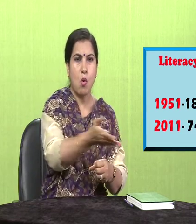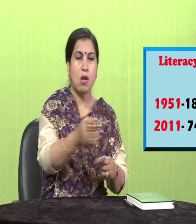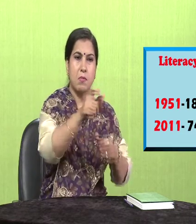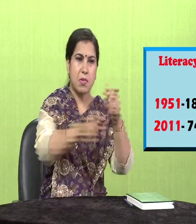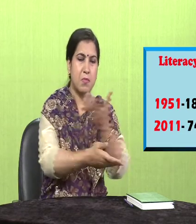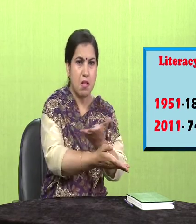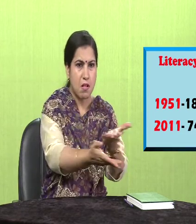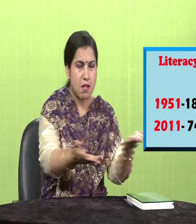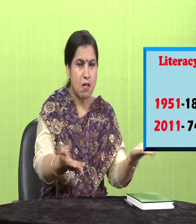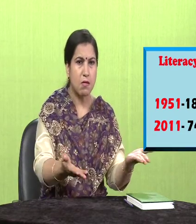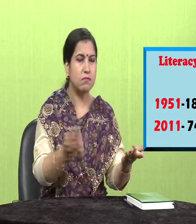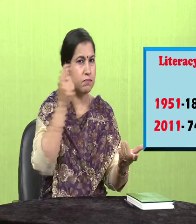taken the right decisions.